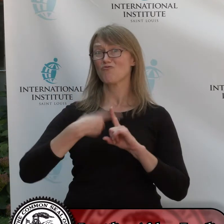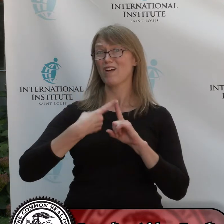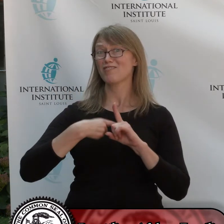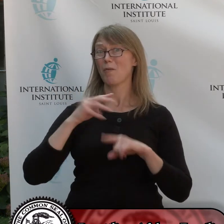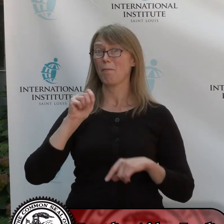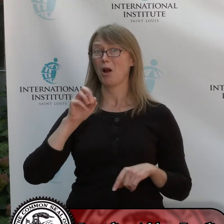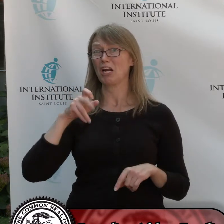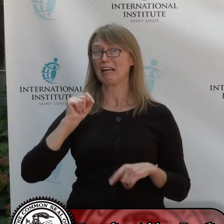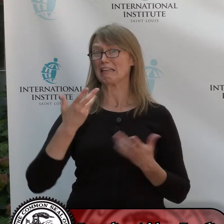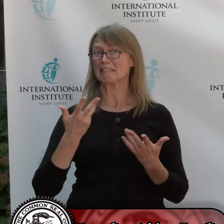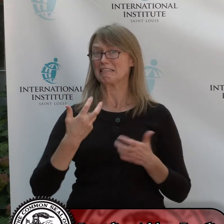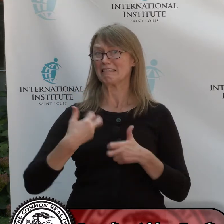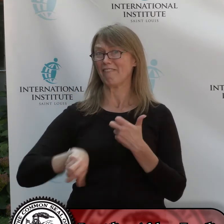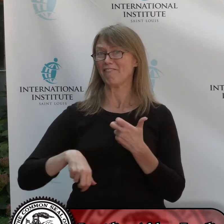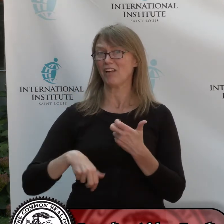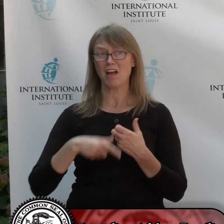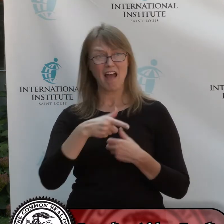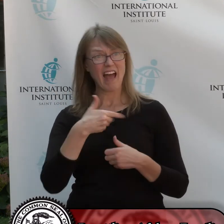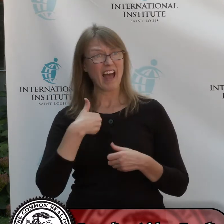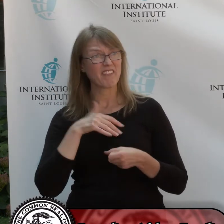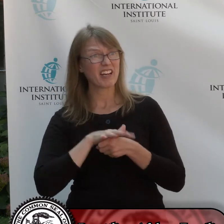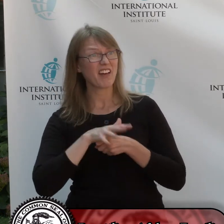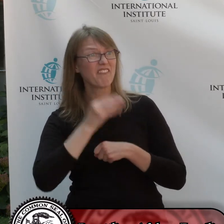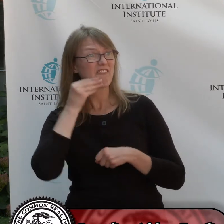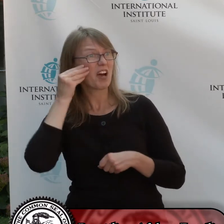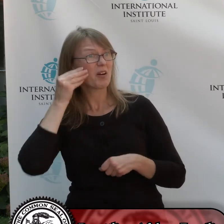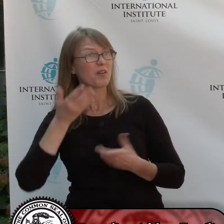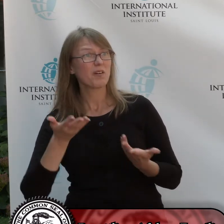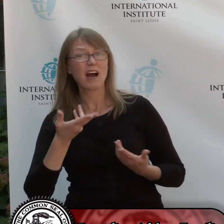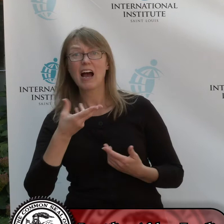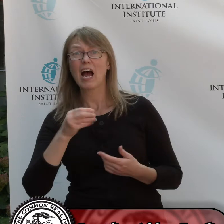housing? there's never going to be enough housing